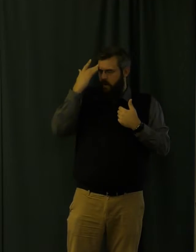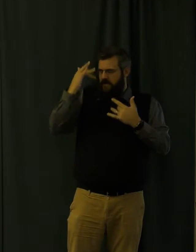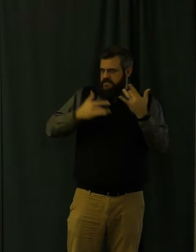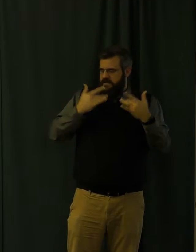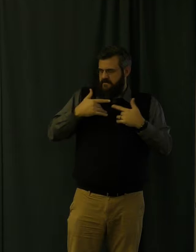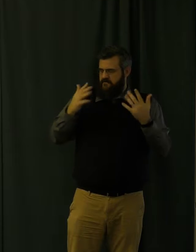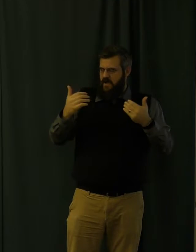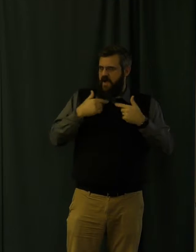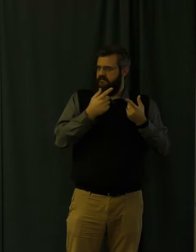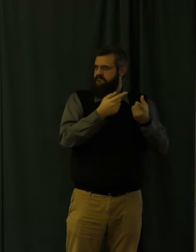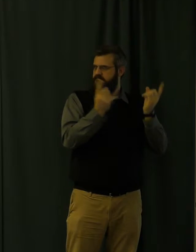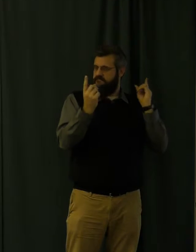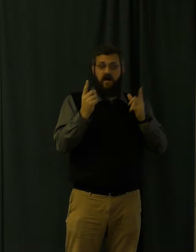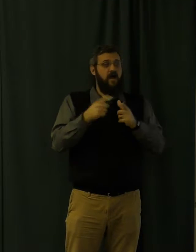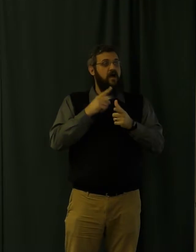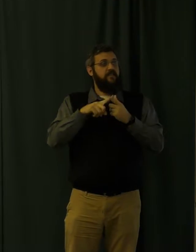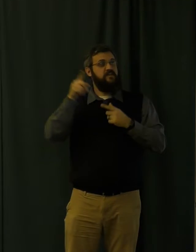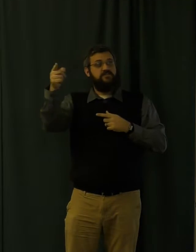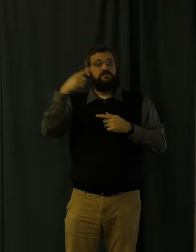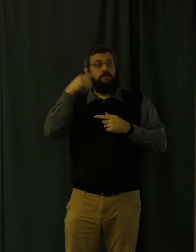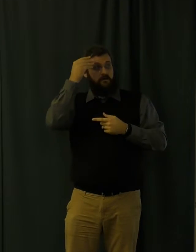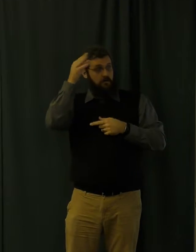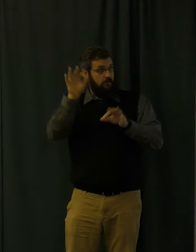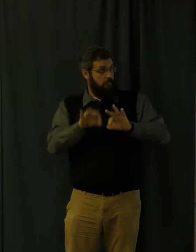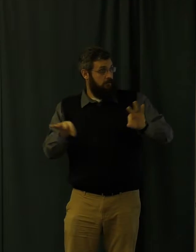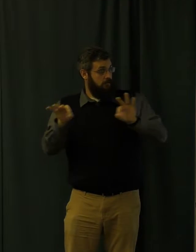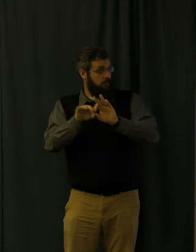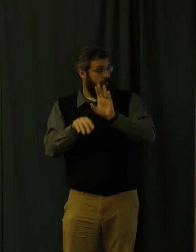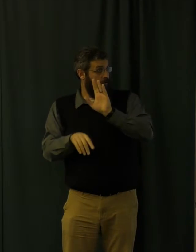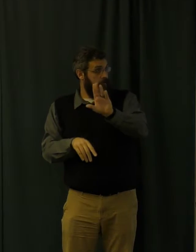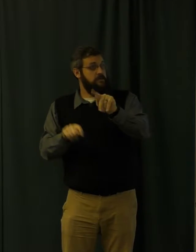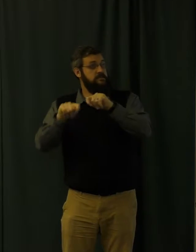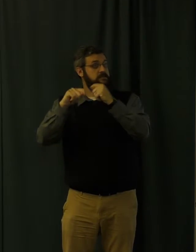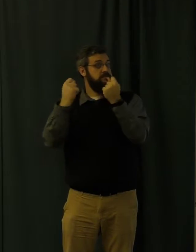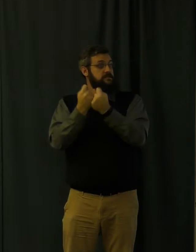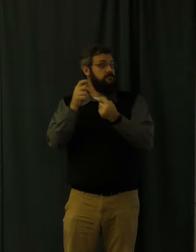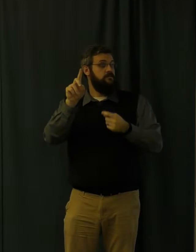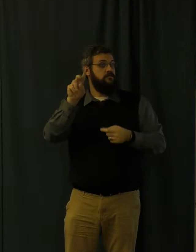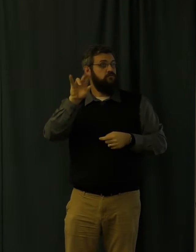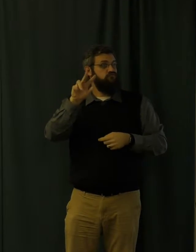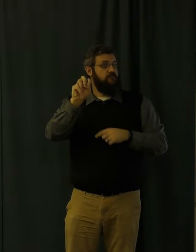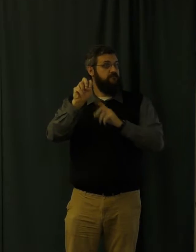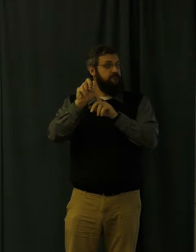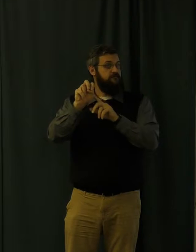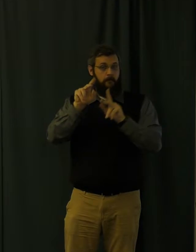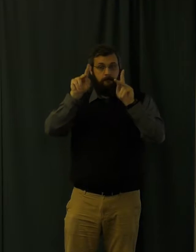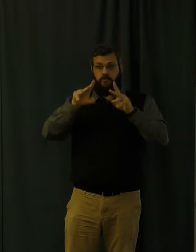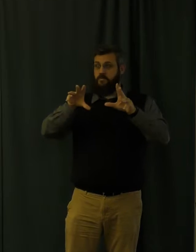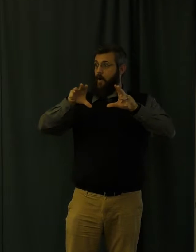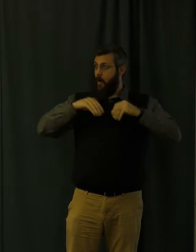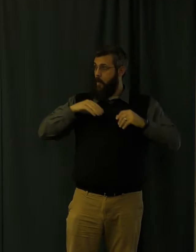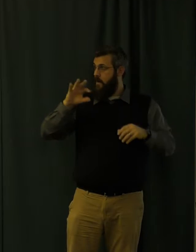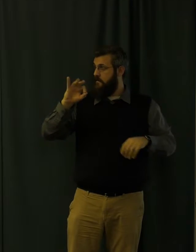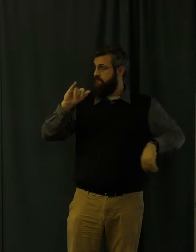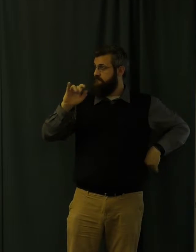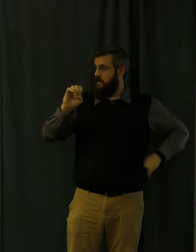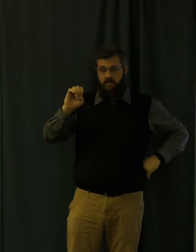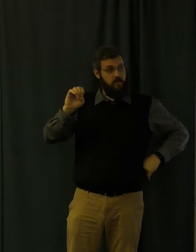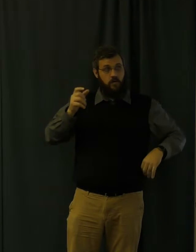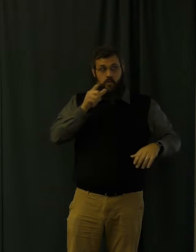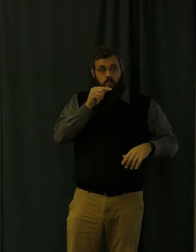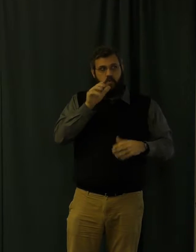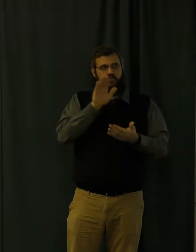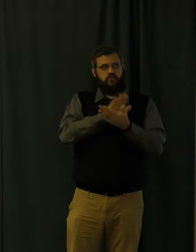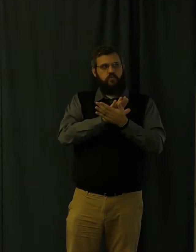excited about this? And then she said the kicker is with the Team Drive, the owner of the files is the school district.